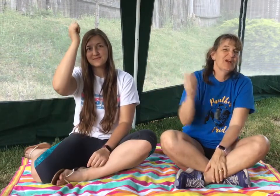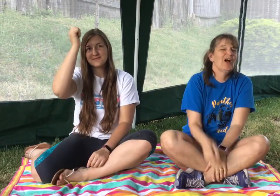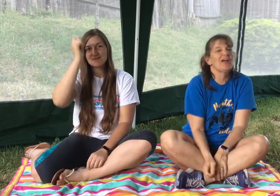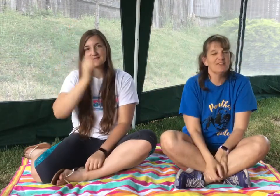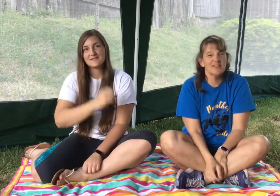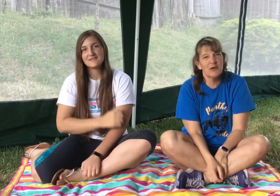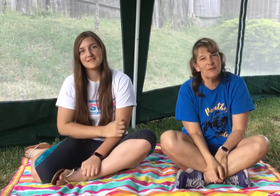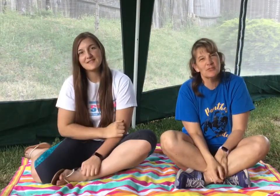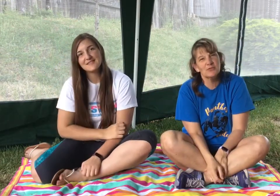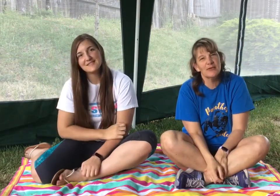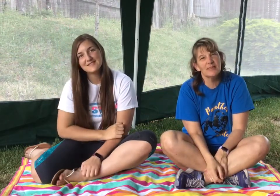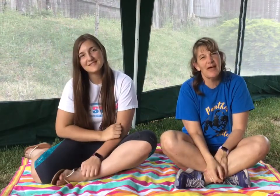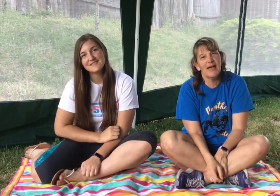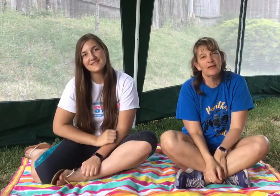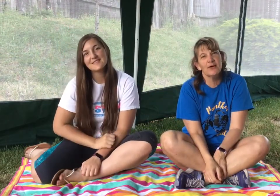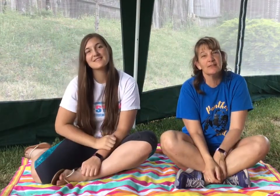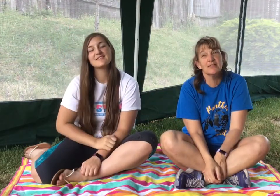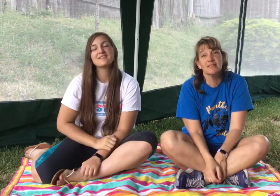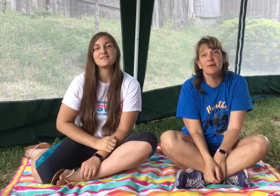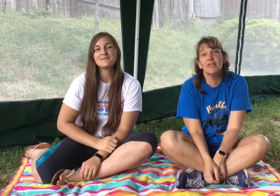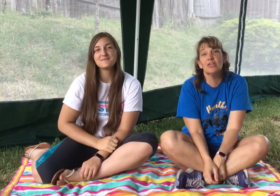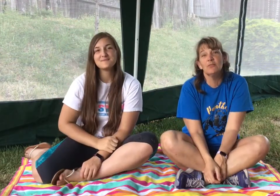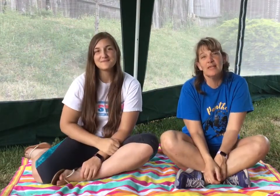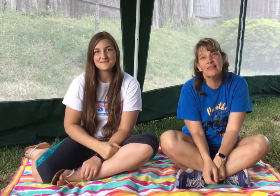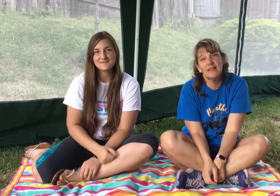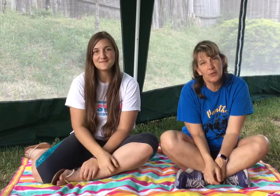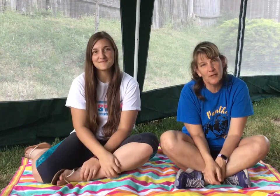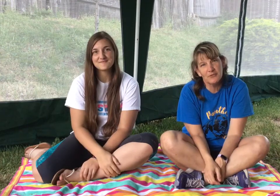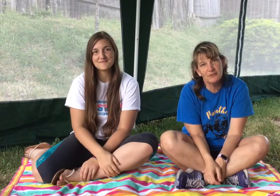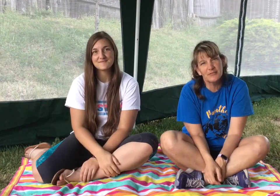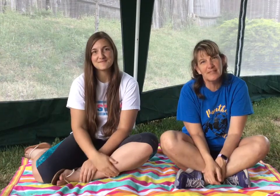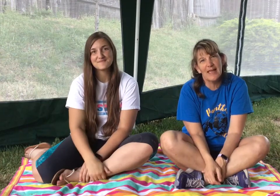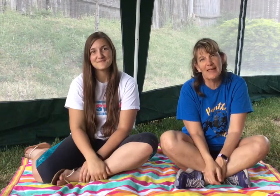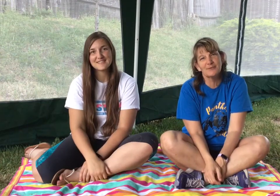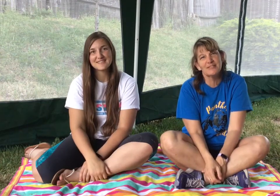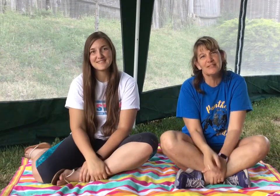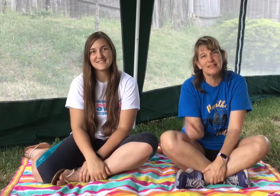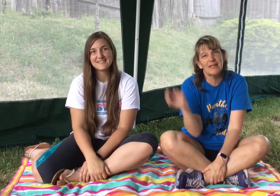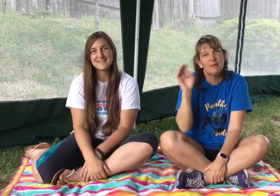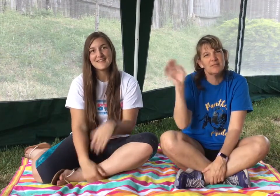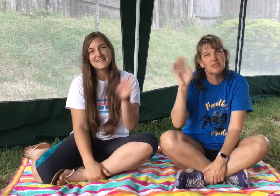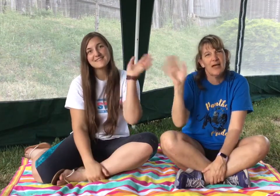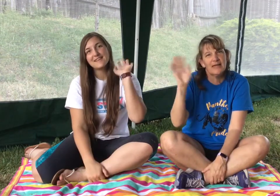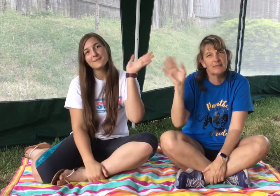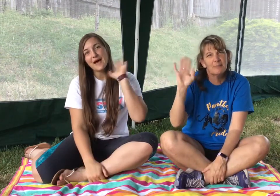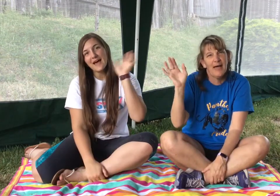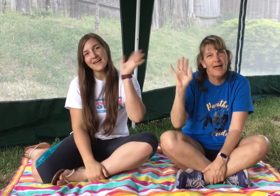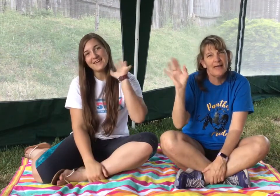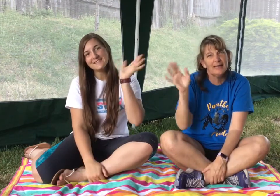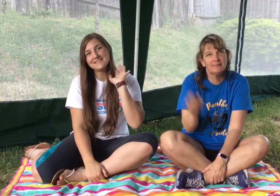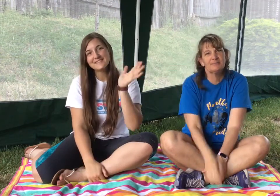All right, friends, I hope you enjoyed that. Go out and tell someone that you think they're wonderful today, and we'll see you next time. I miss you guys. Bye.